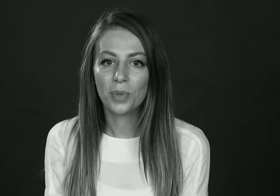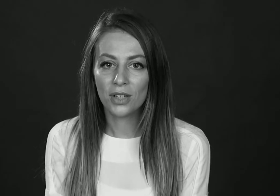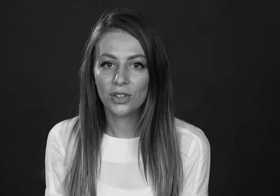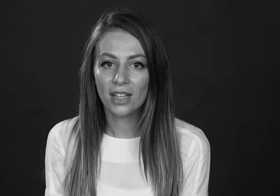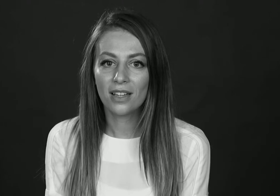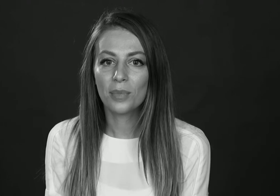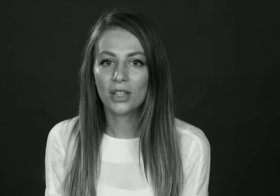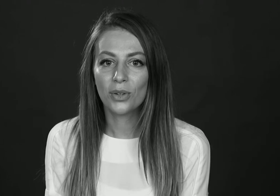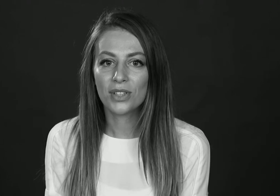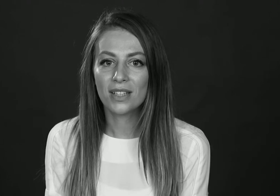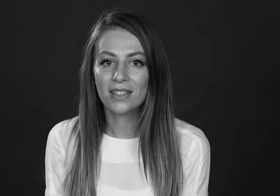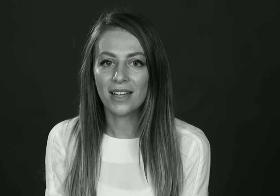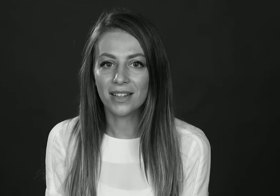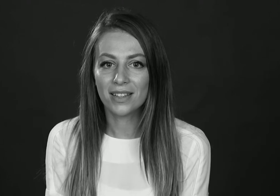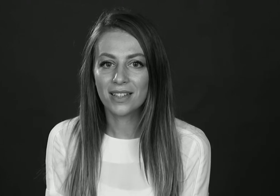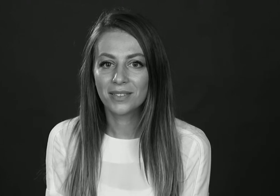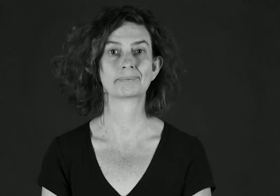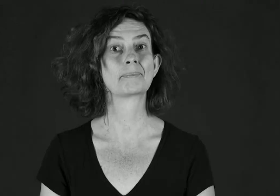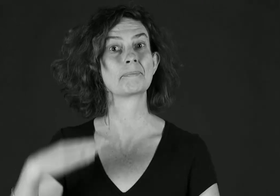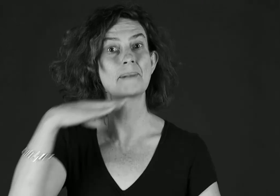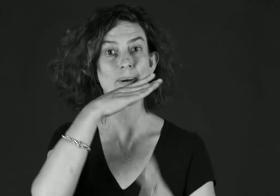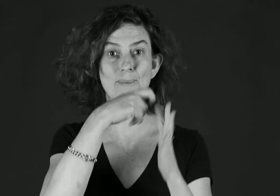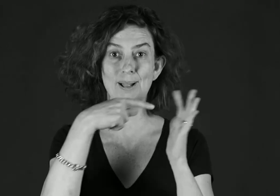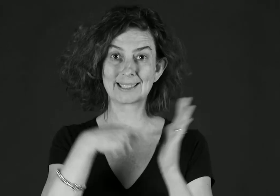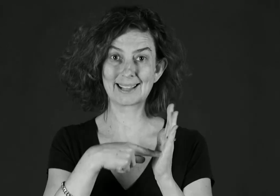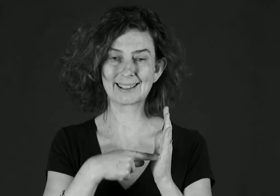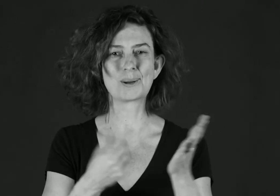iposakova dobre doide na makedonskata zajednica.